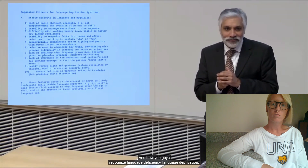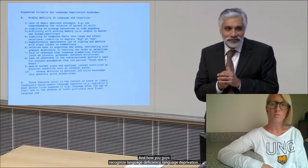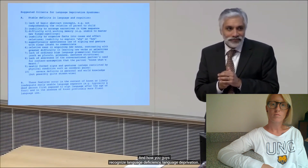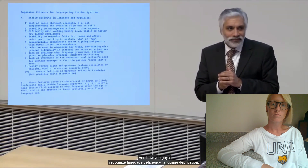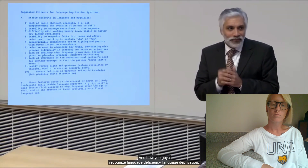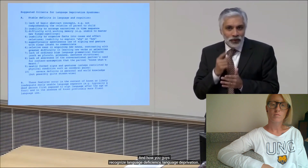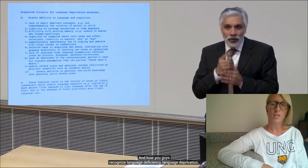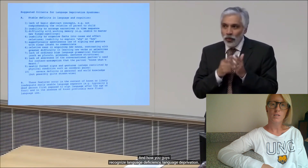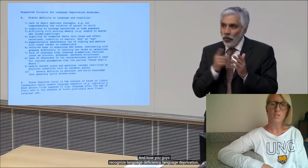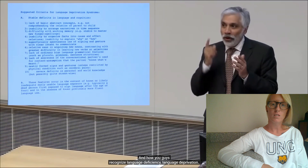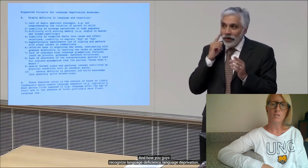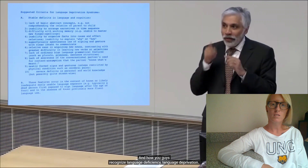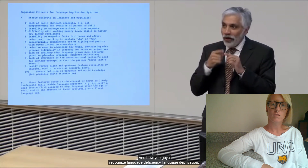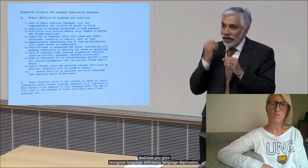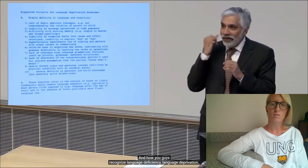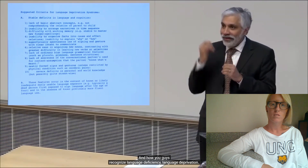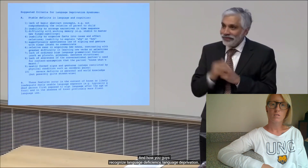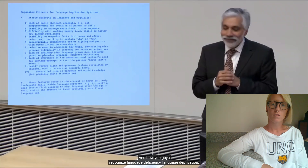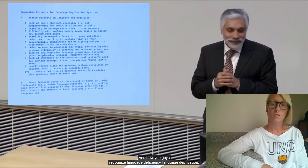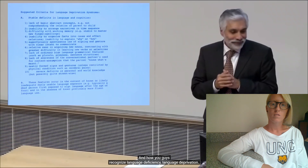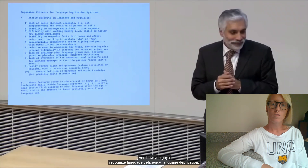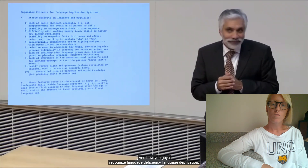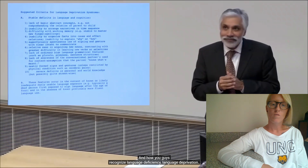recognize language in the deficiency.